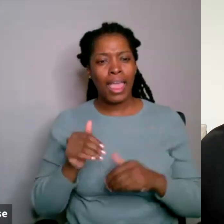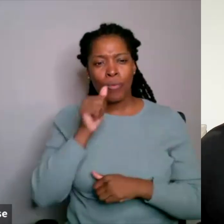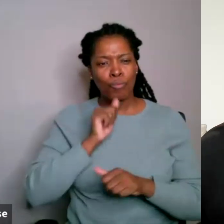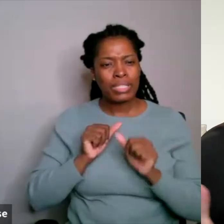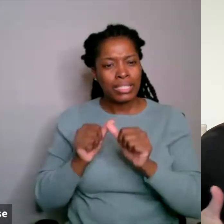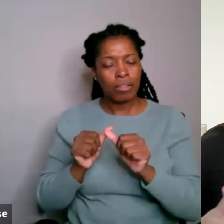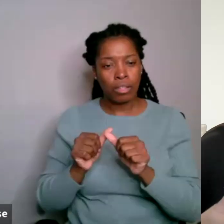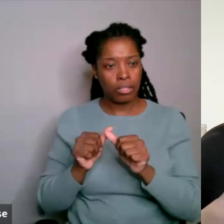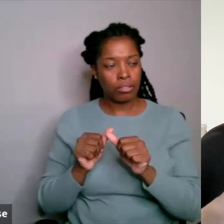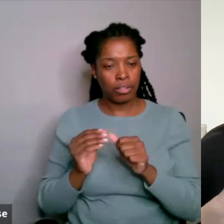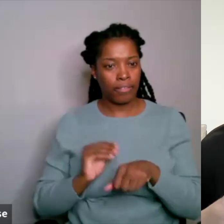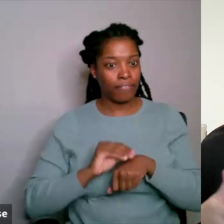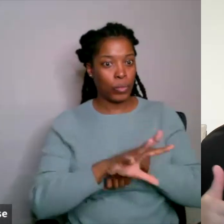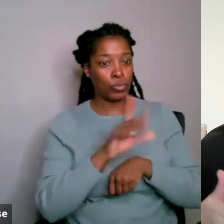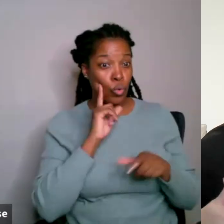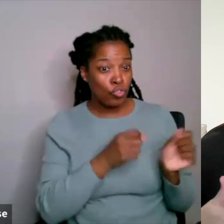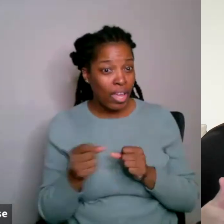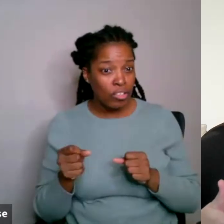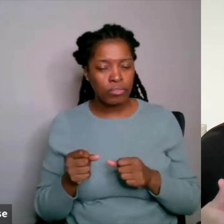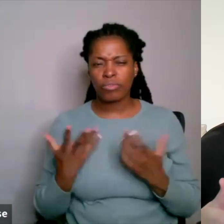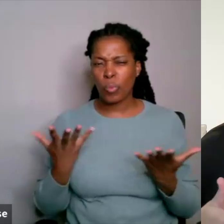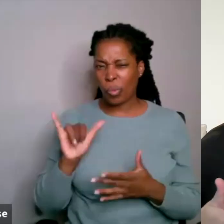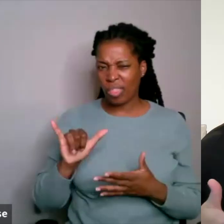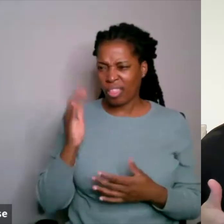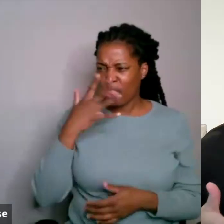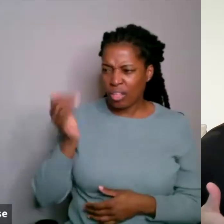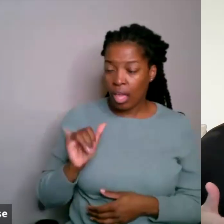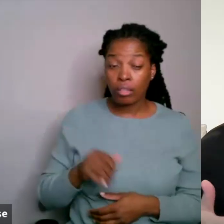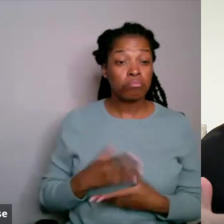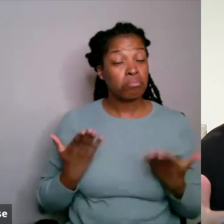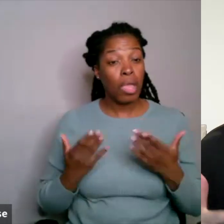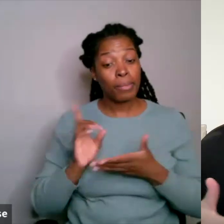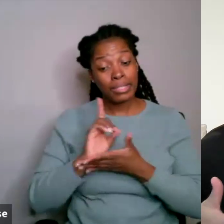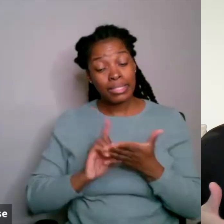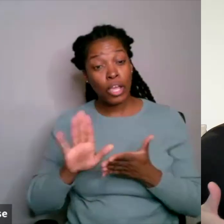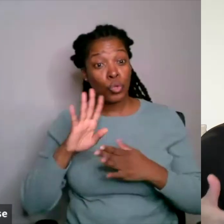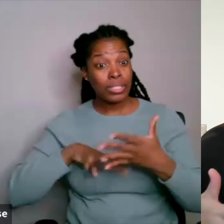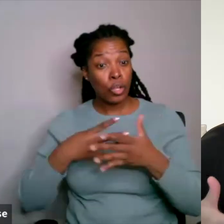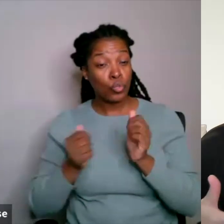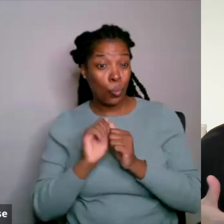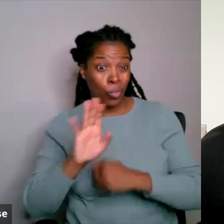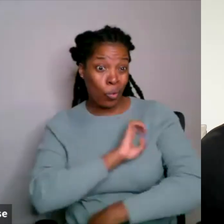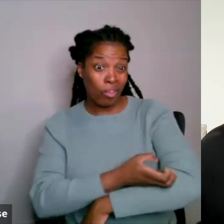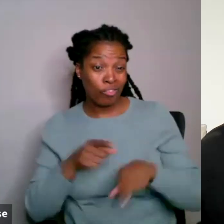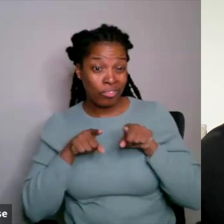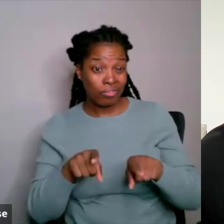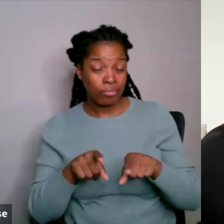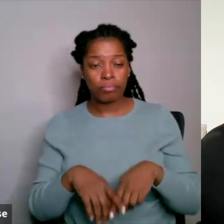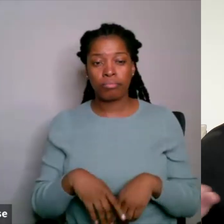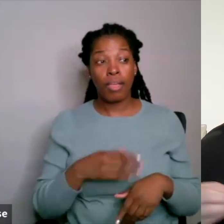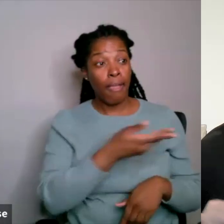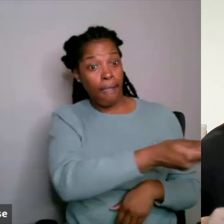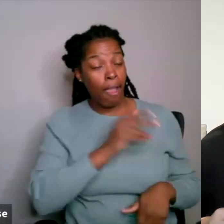could it look like? It could look like designing your schedule around your energy, hiring people who align with your